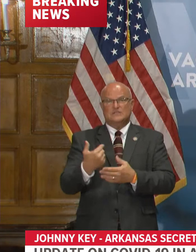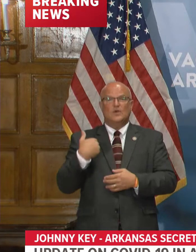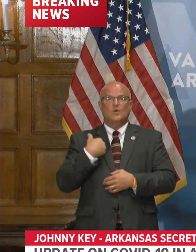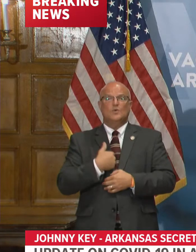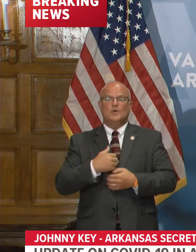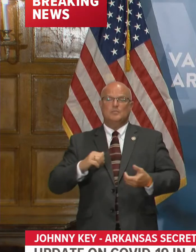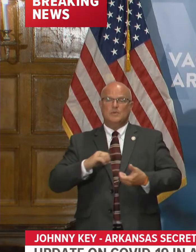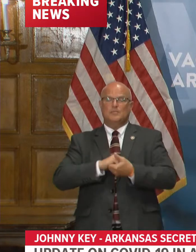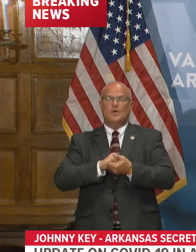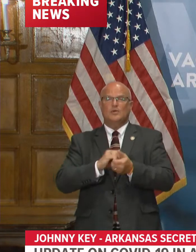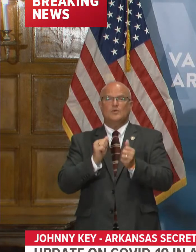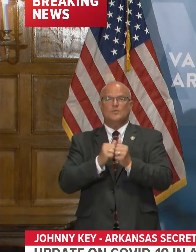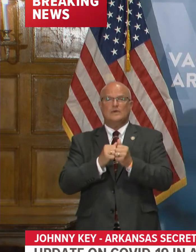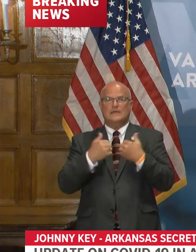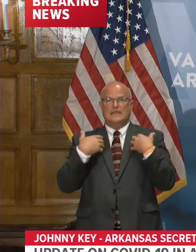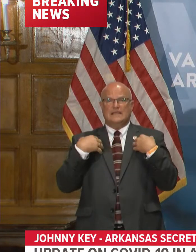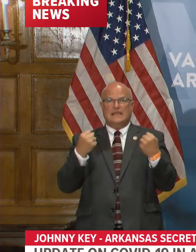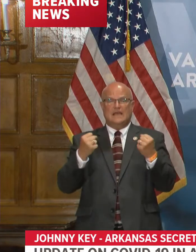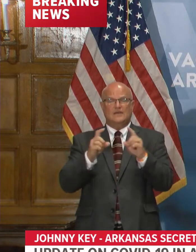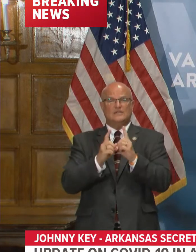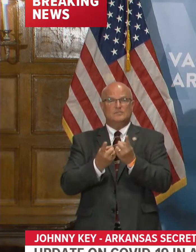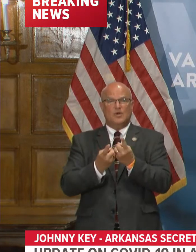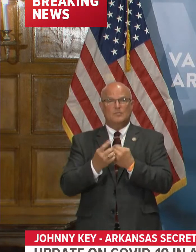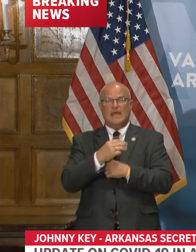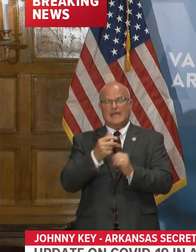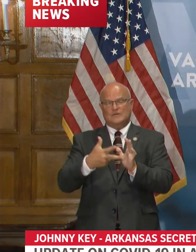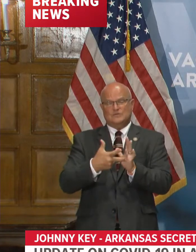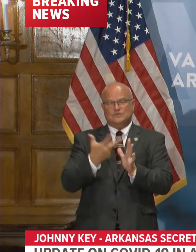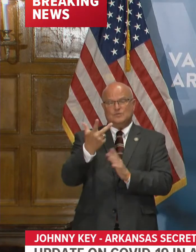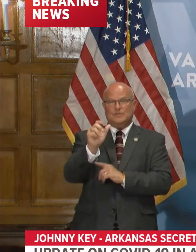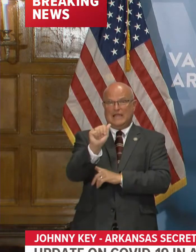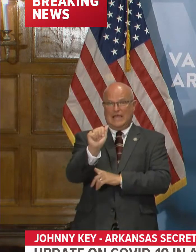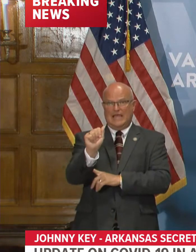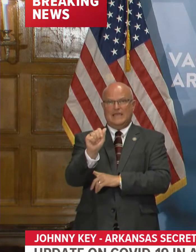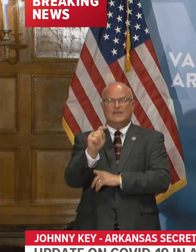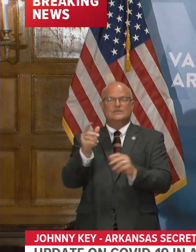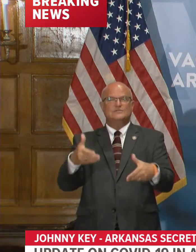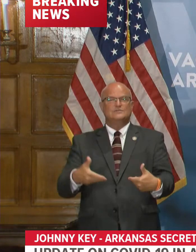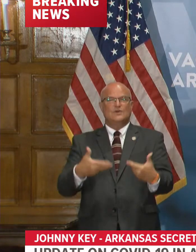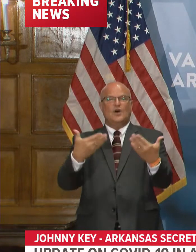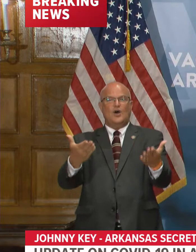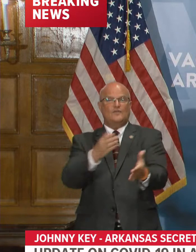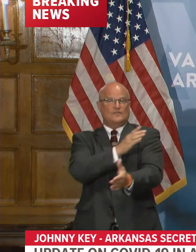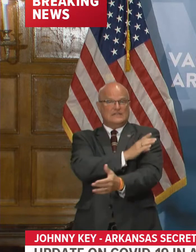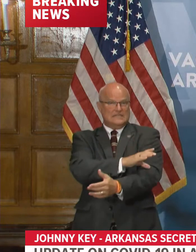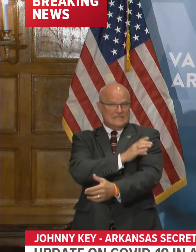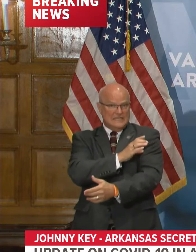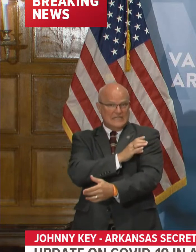will be partnering with the Health Department and with the AAA to